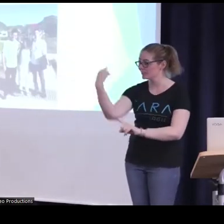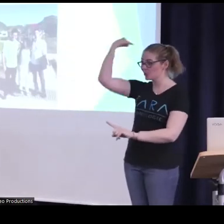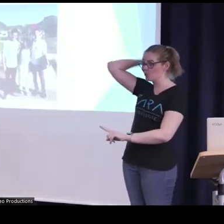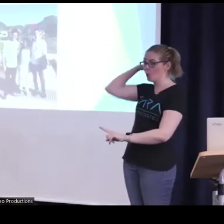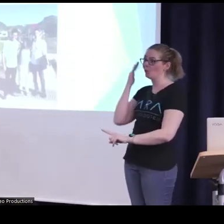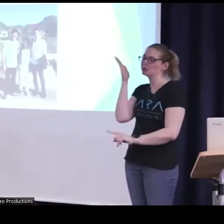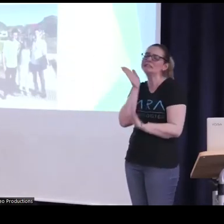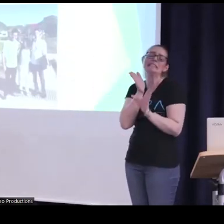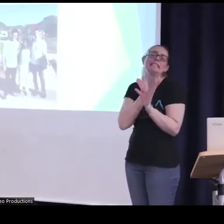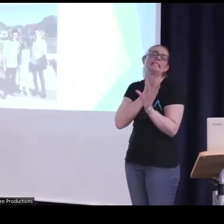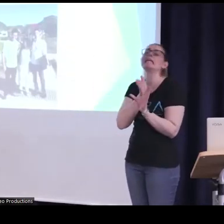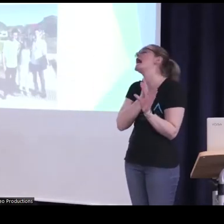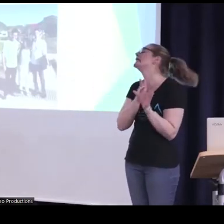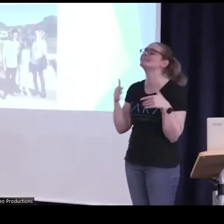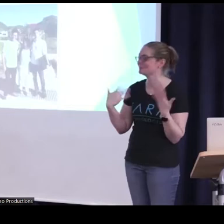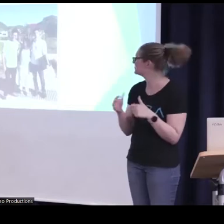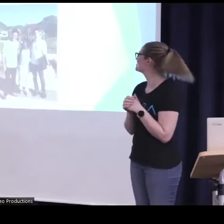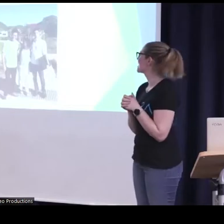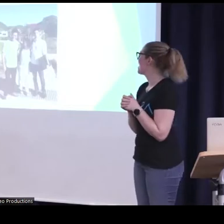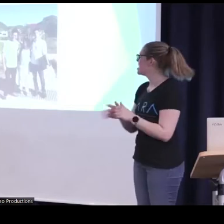This is him about 5 years ago.